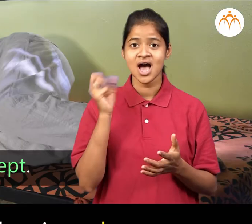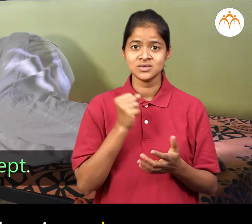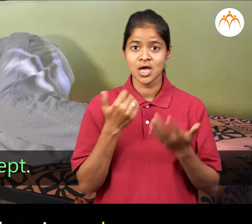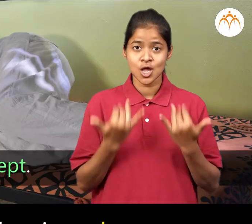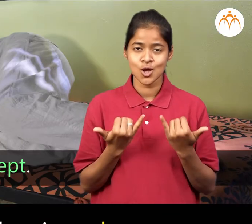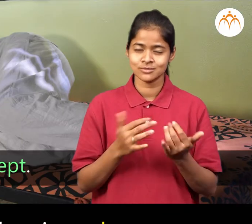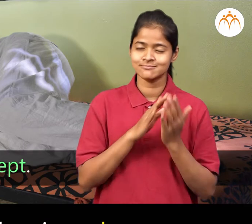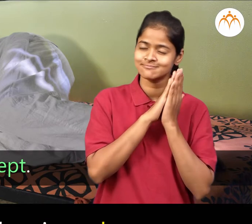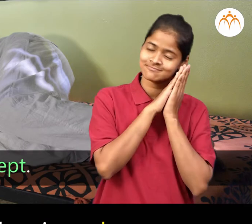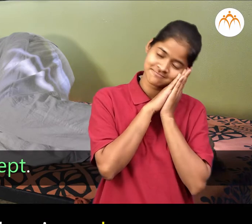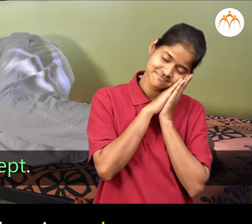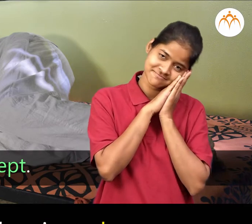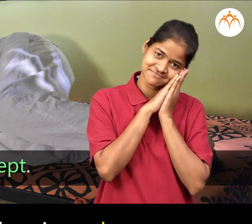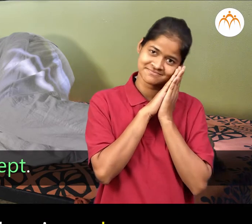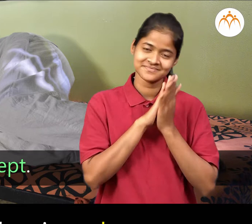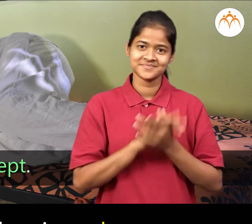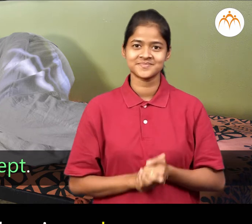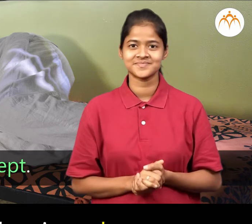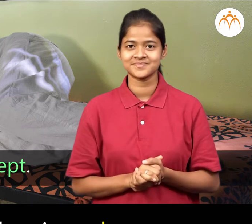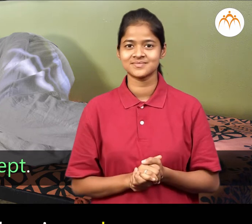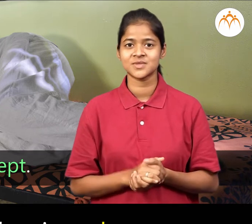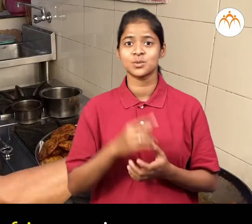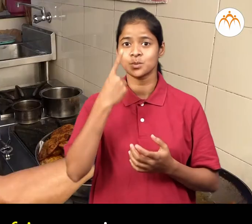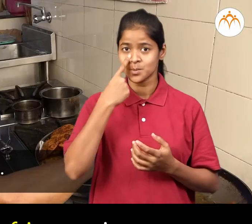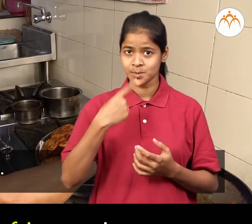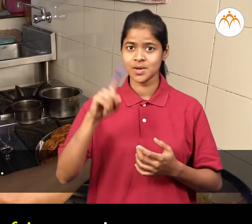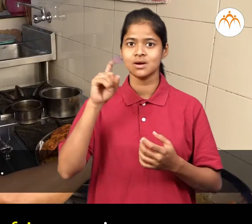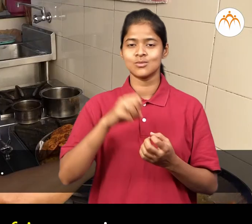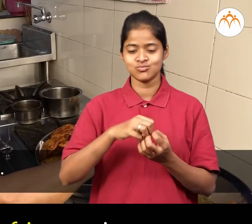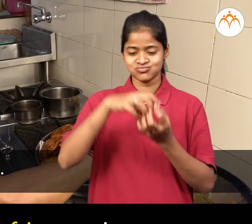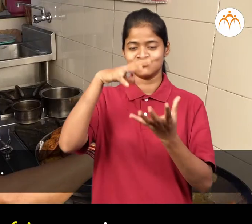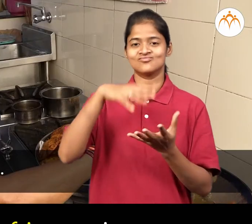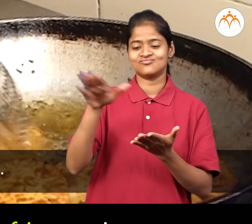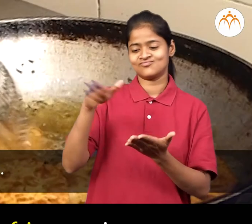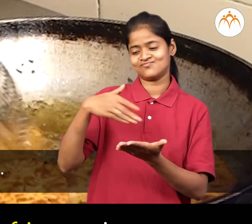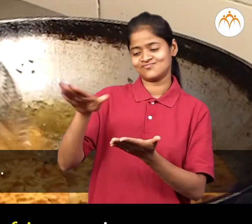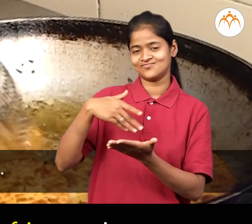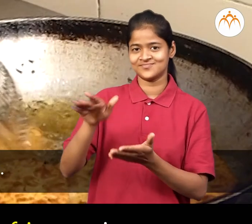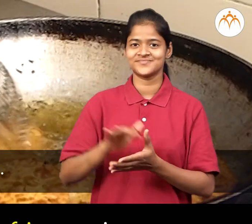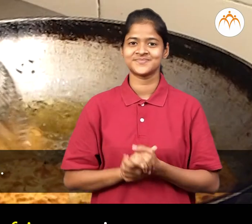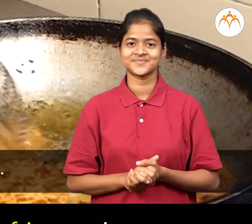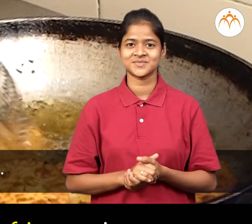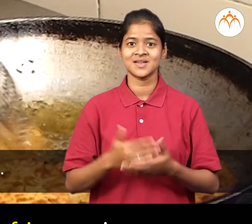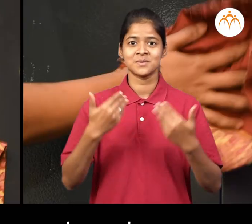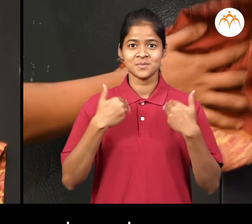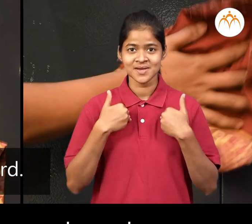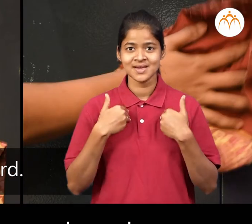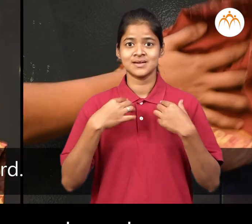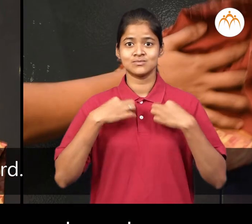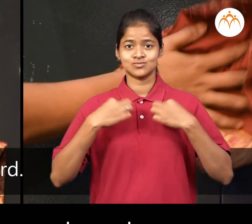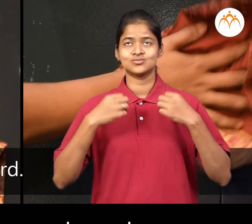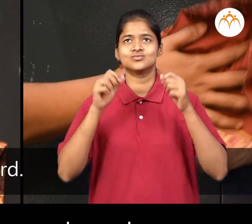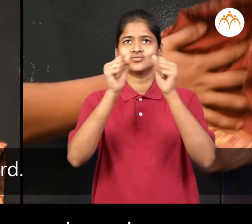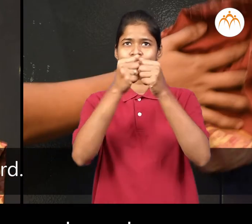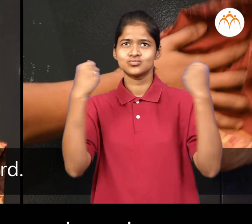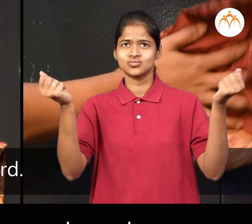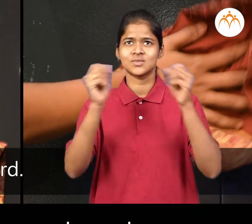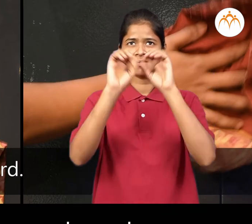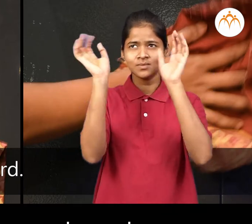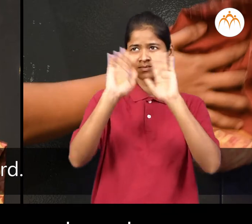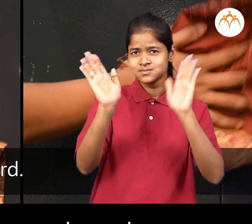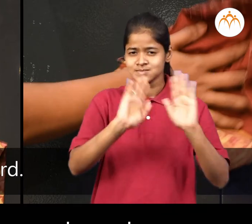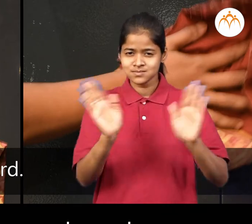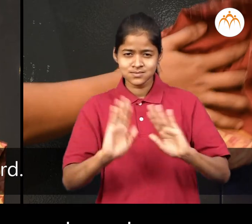Grandfather just slept. Mother fries puris. I wipe the